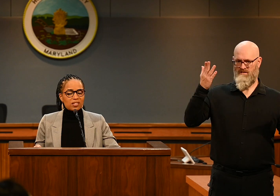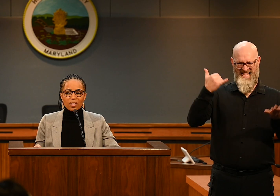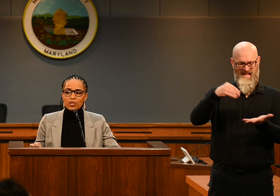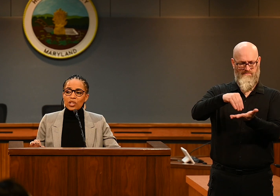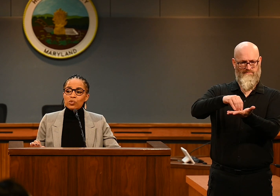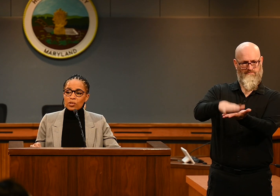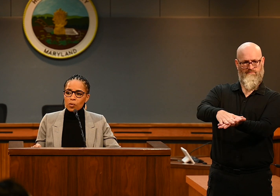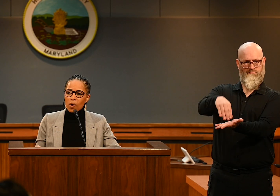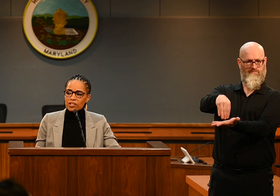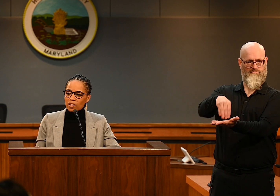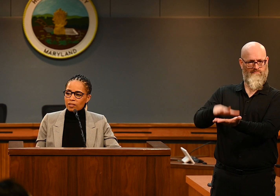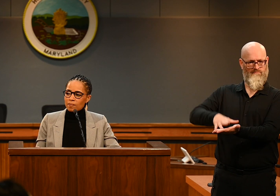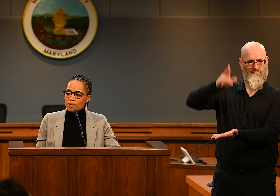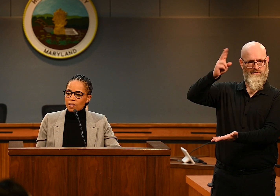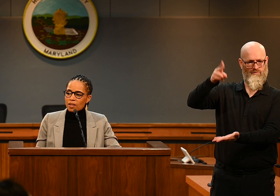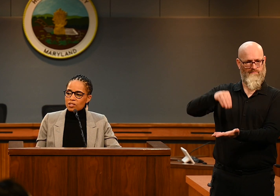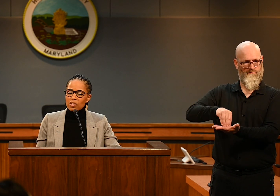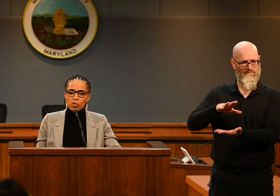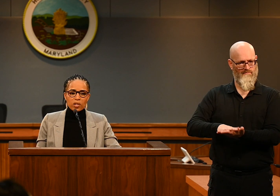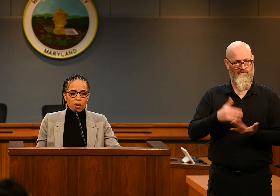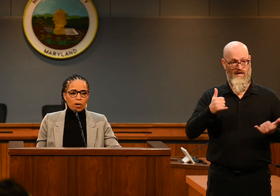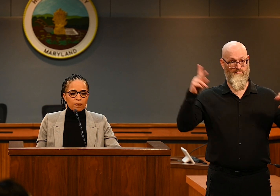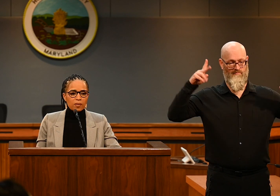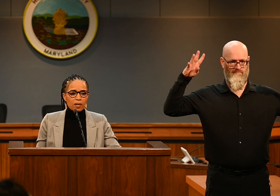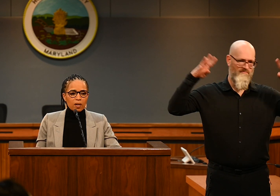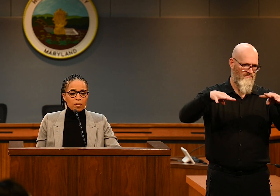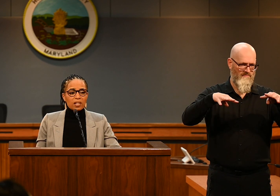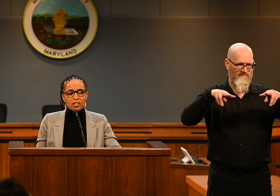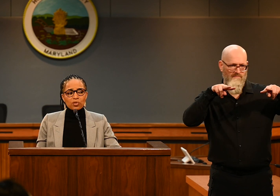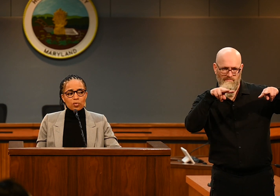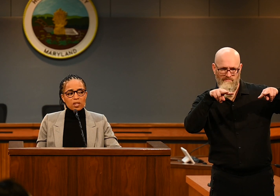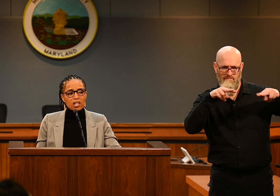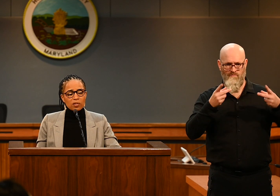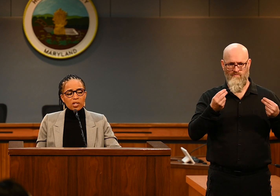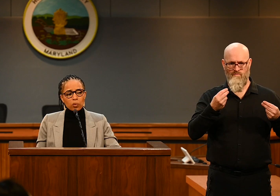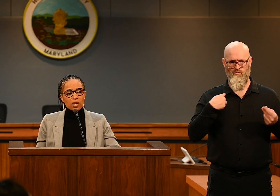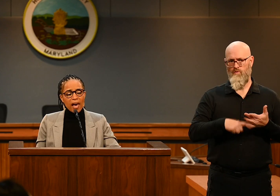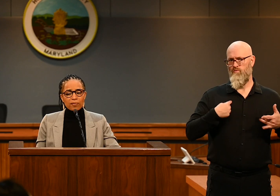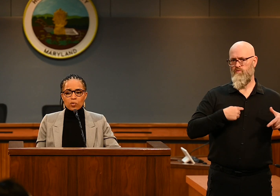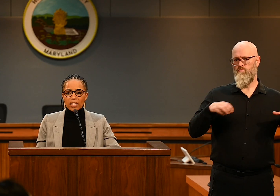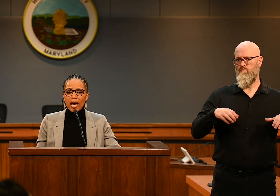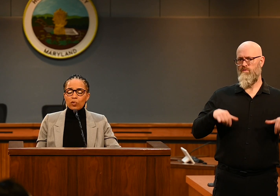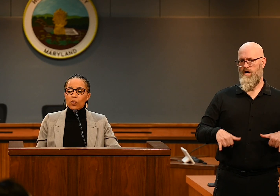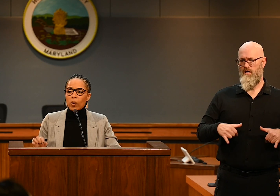not just that our children are watching to see who we are, but it is true that each of us will